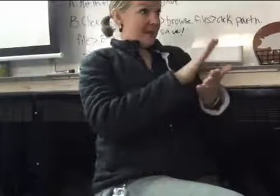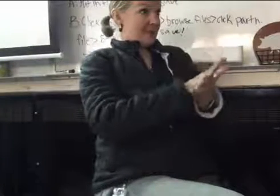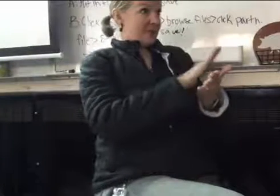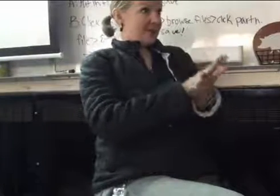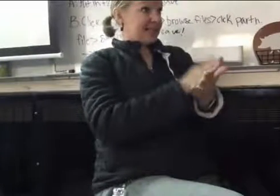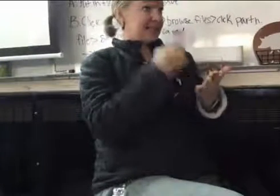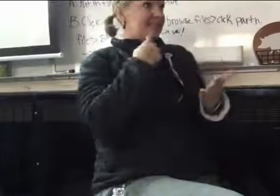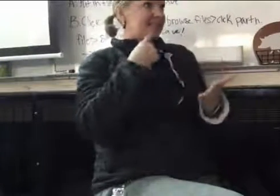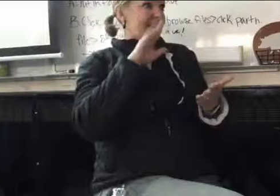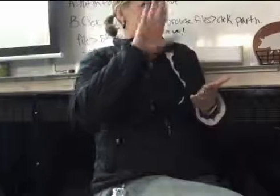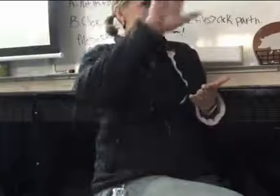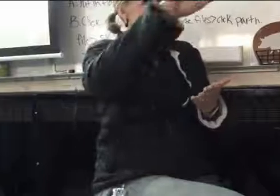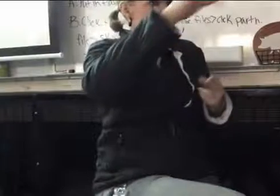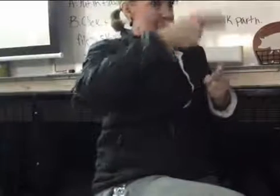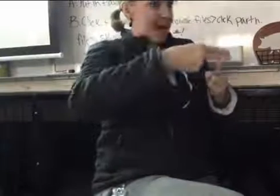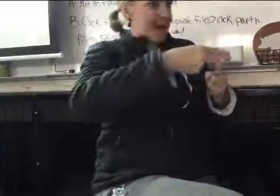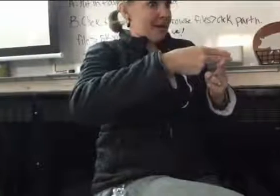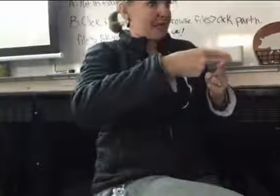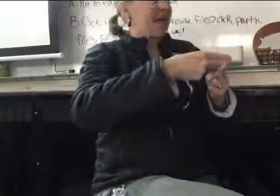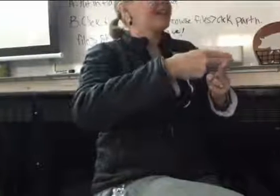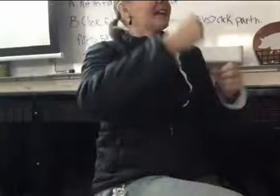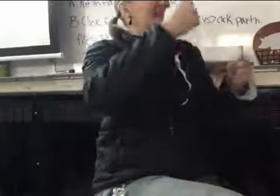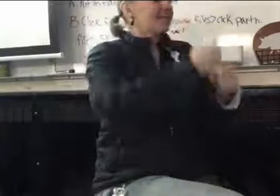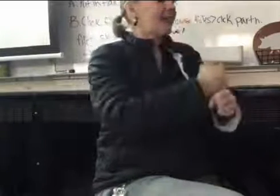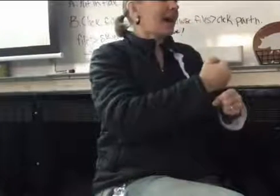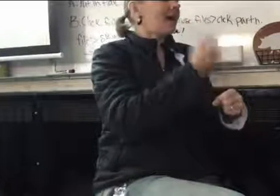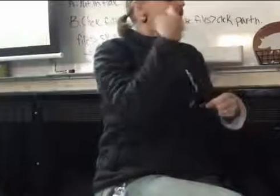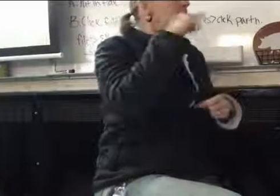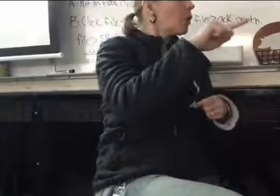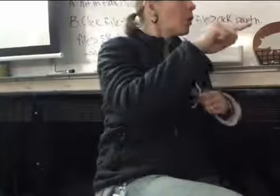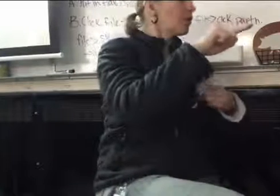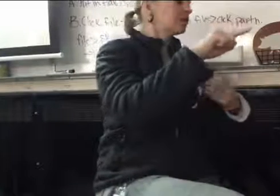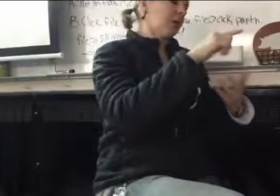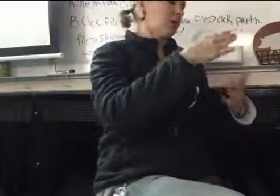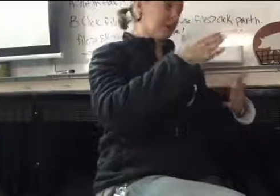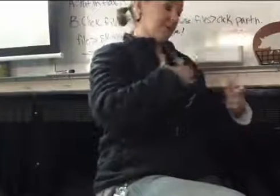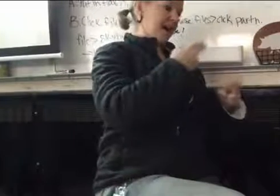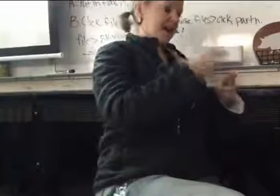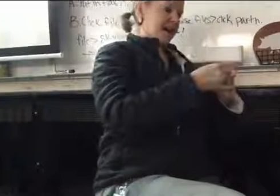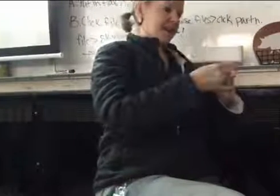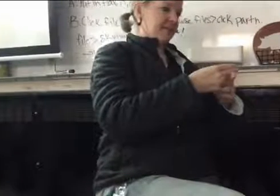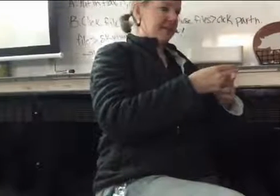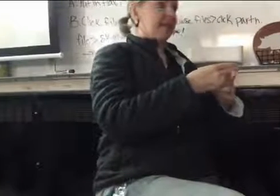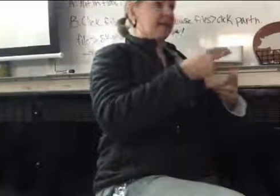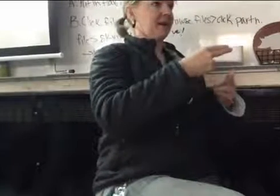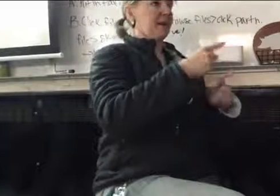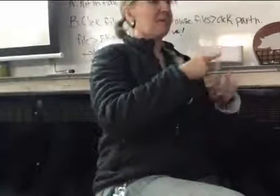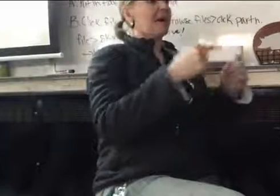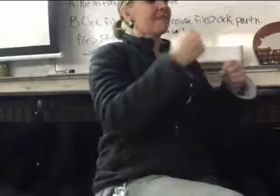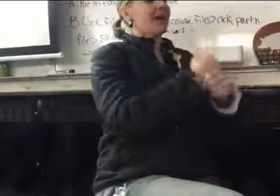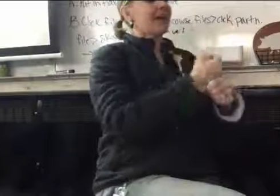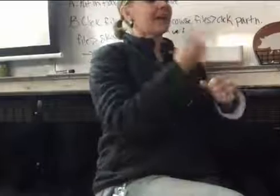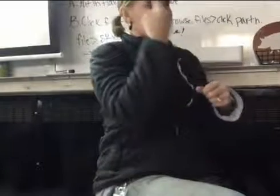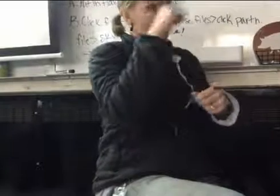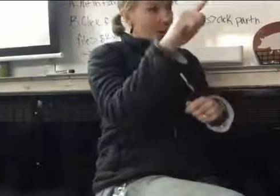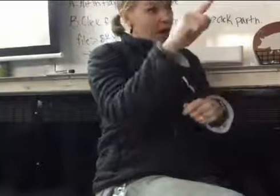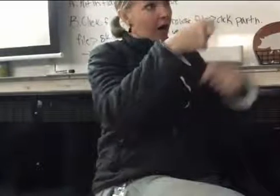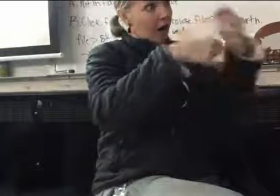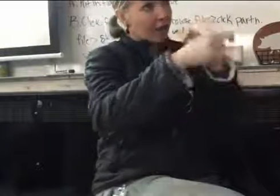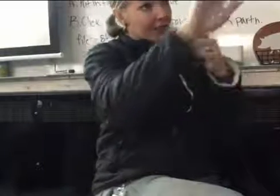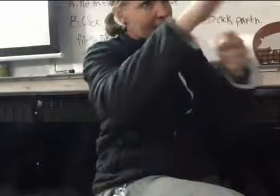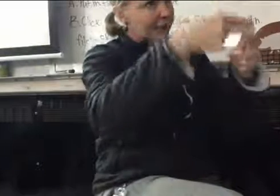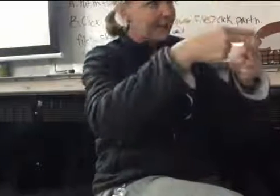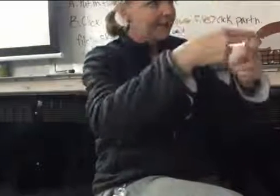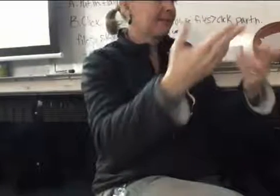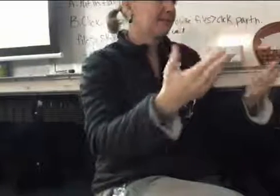it says their name, and then it says fighting for, and then the person that they are fighting for. Yeah. Unfortunately, a lot of those people did die. So a lot